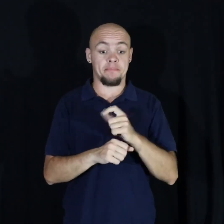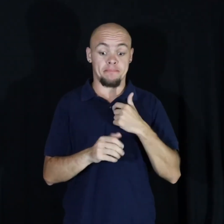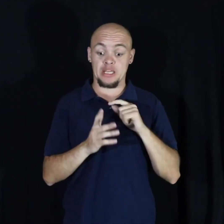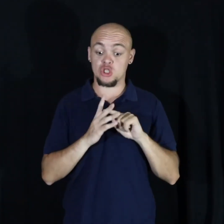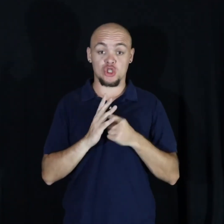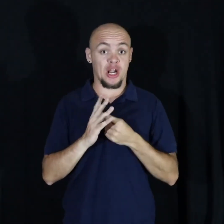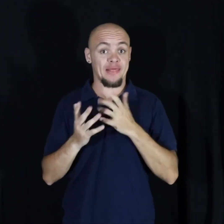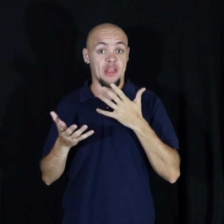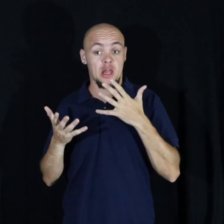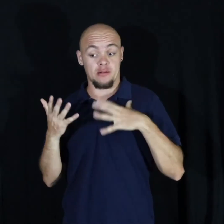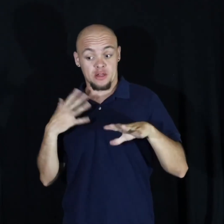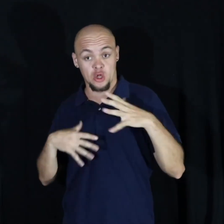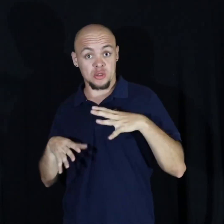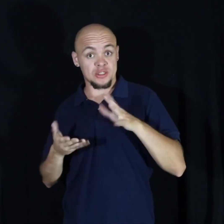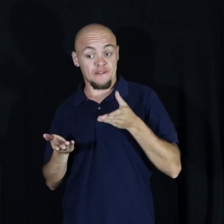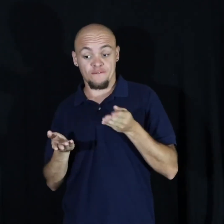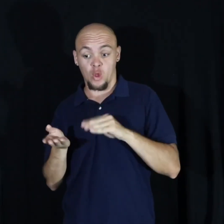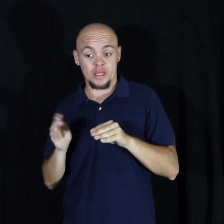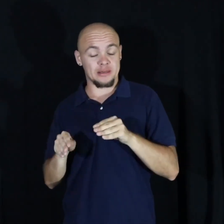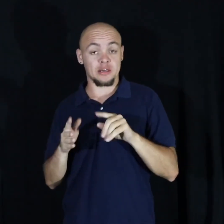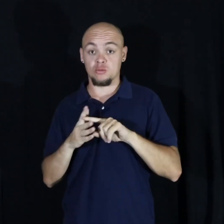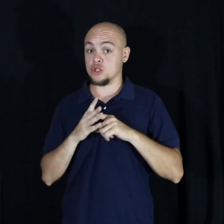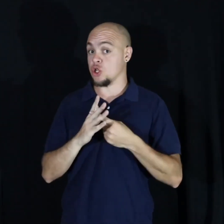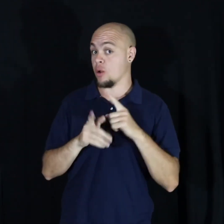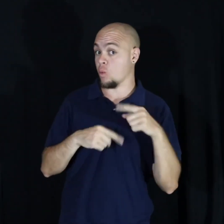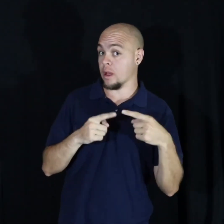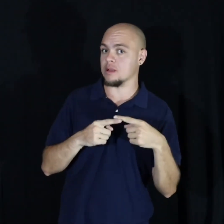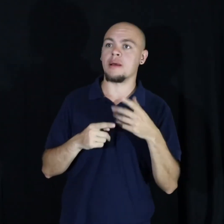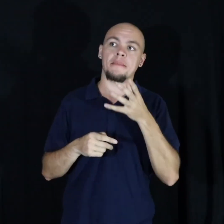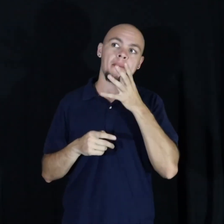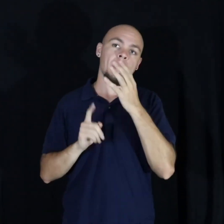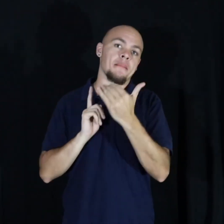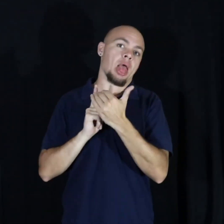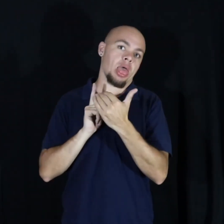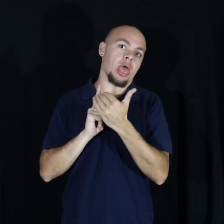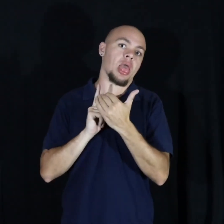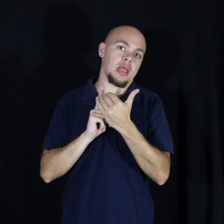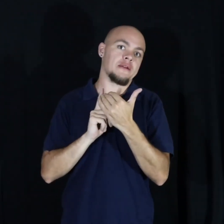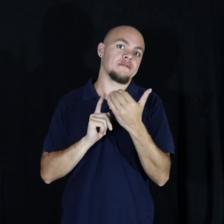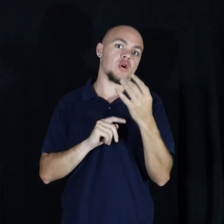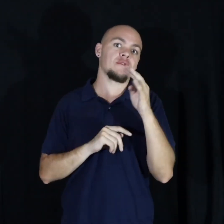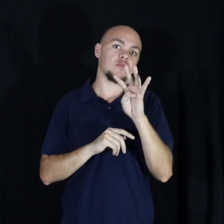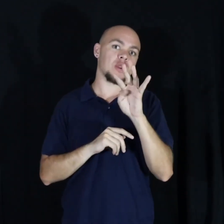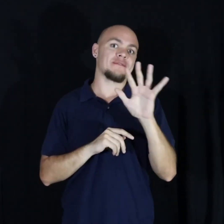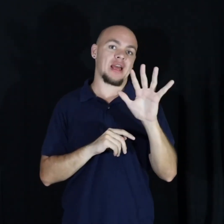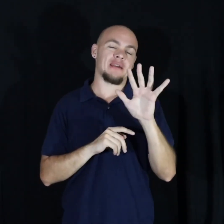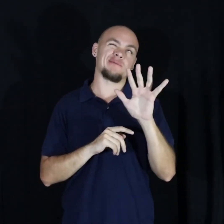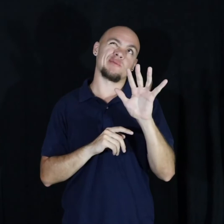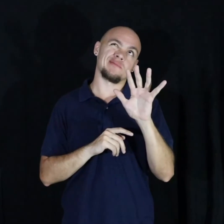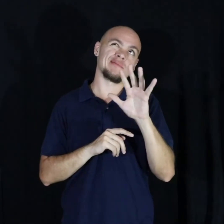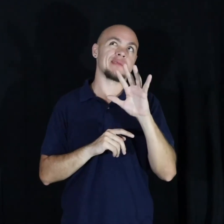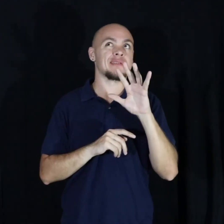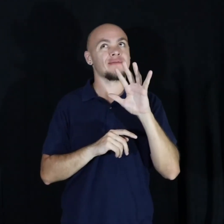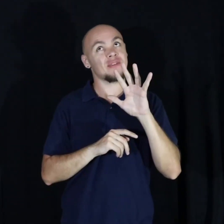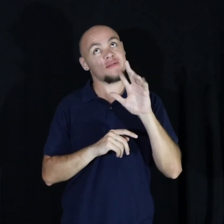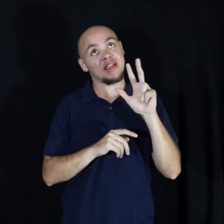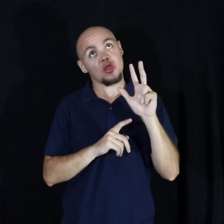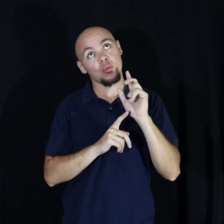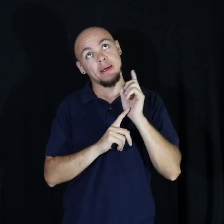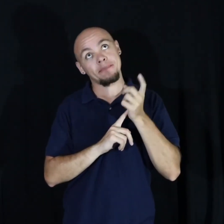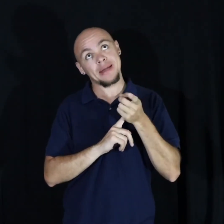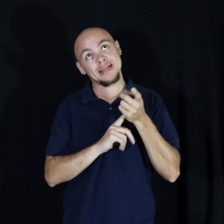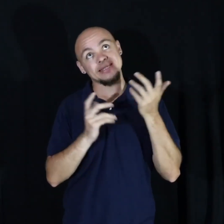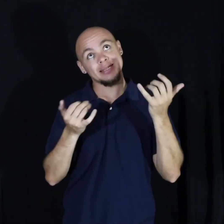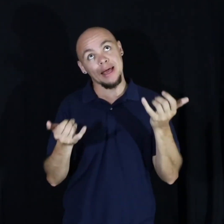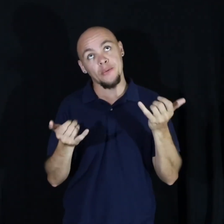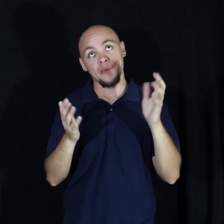on it. I can't say when I will be. And yes, my mom has been nagging me about it for the past 45, I guess 53 minutes now. And